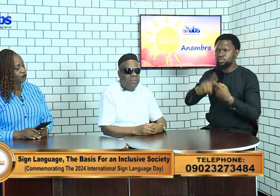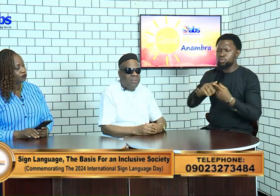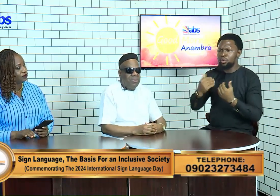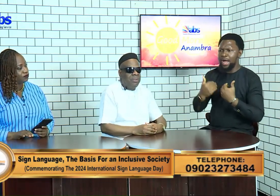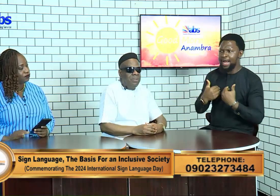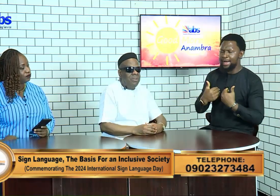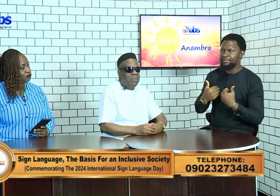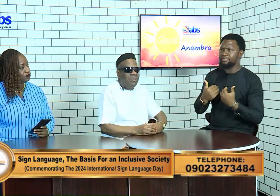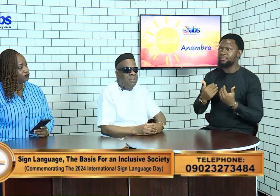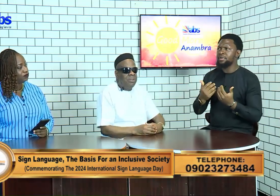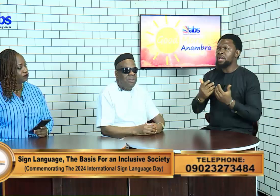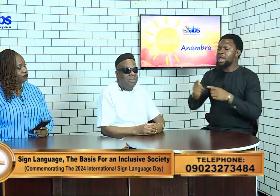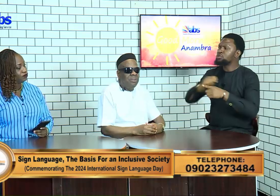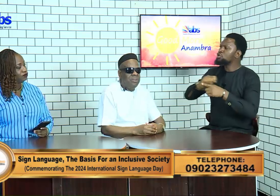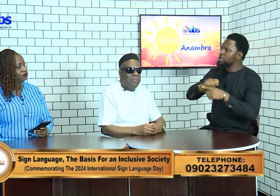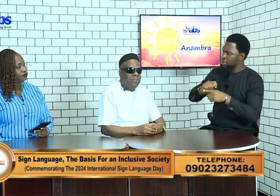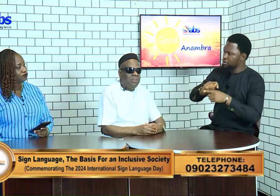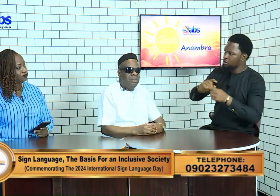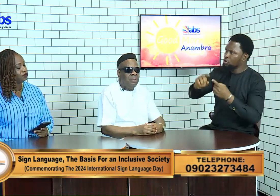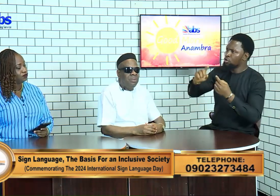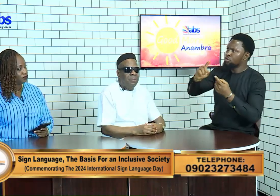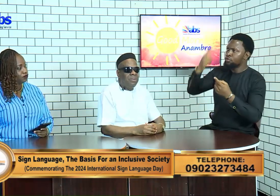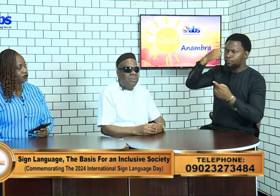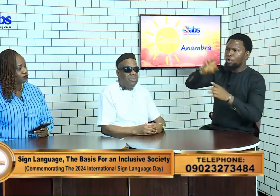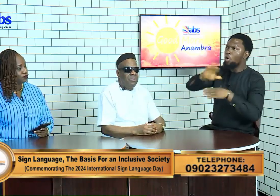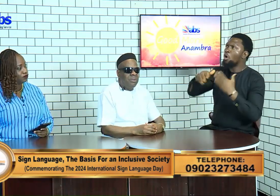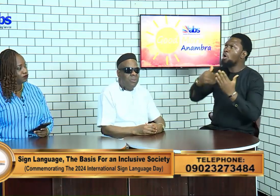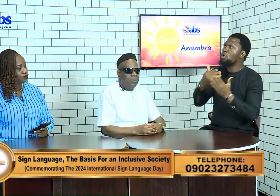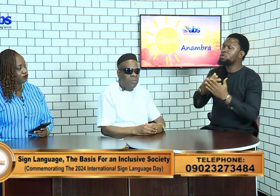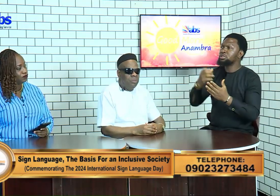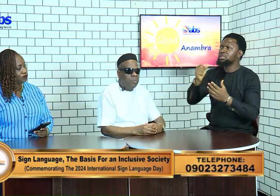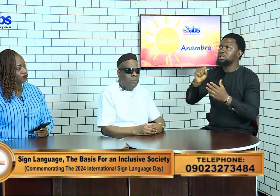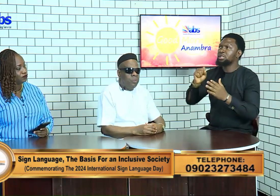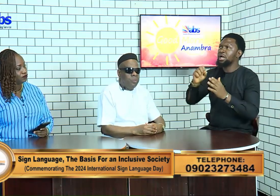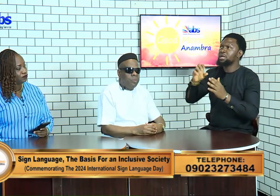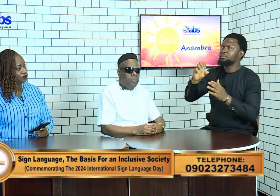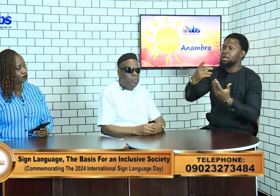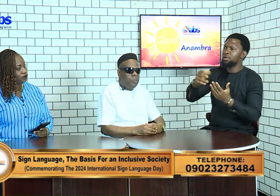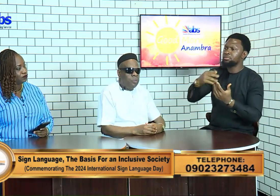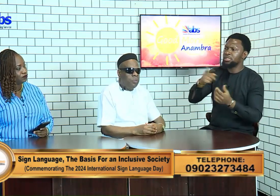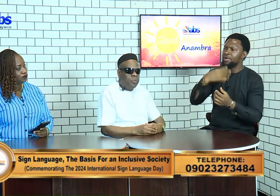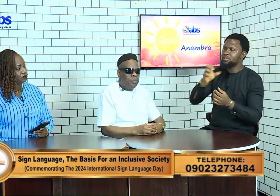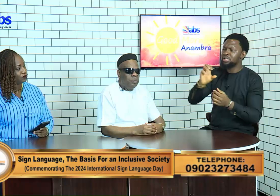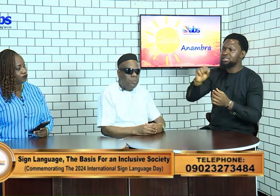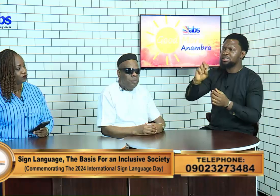them to have a training for all the, should I even say, the